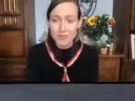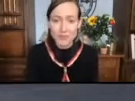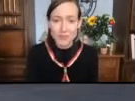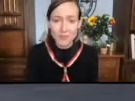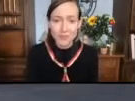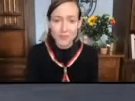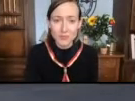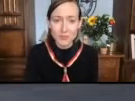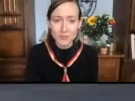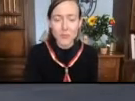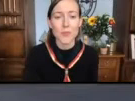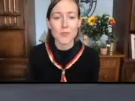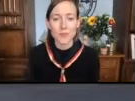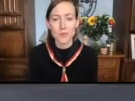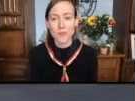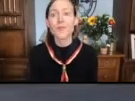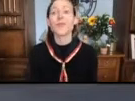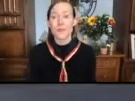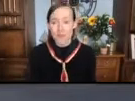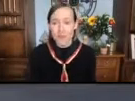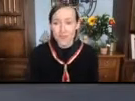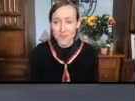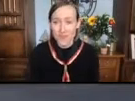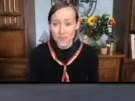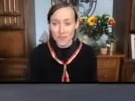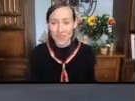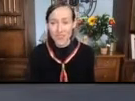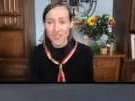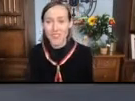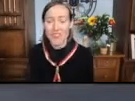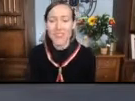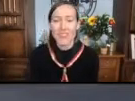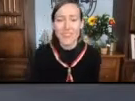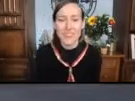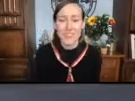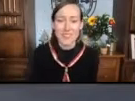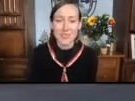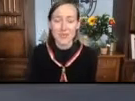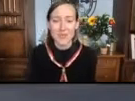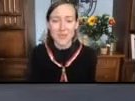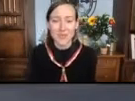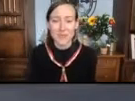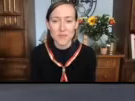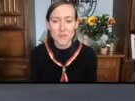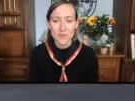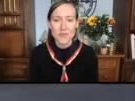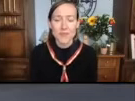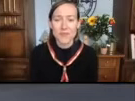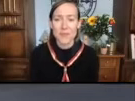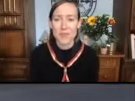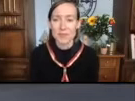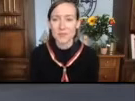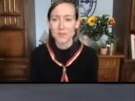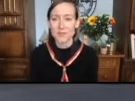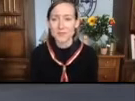use different sign languages? So Felicitas is asking why they use different sign languages. Like here, they have learned